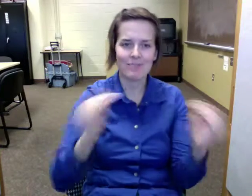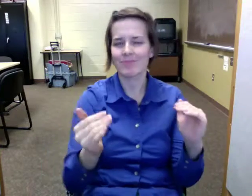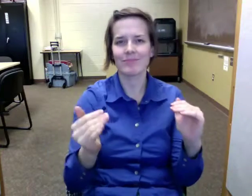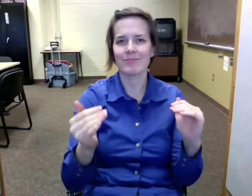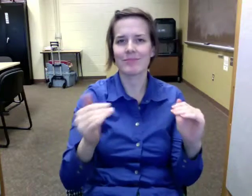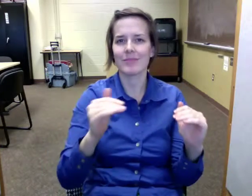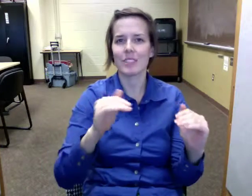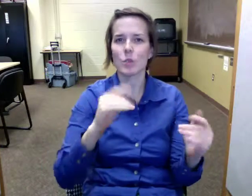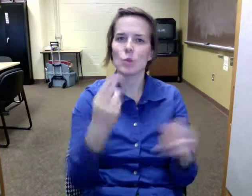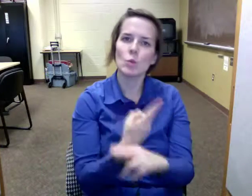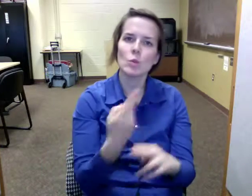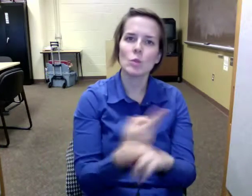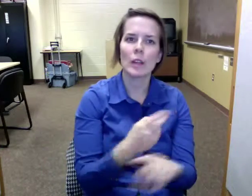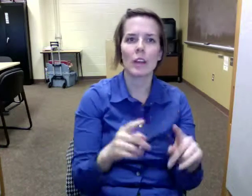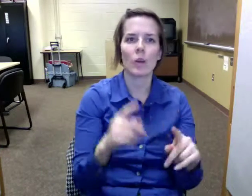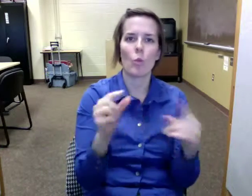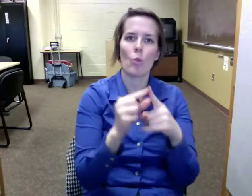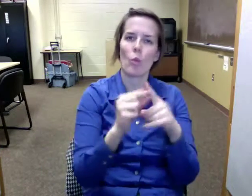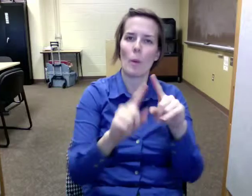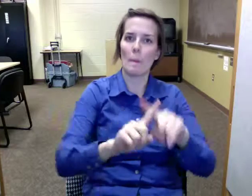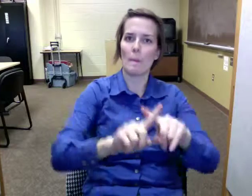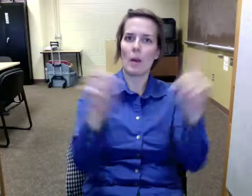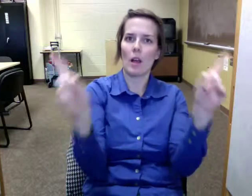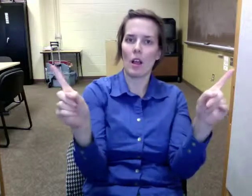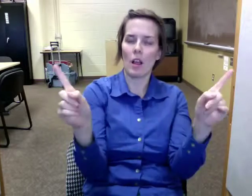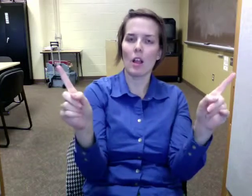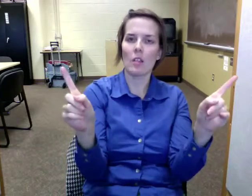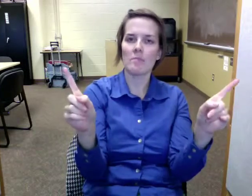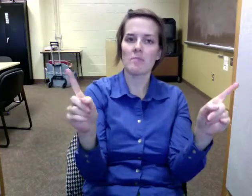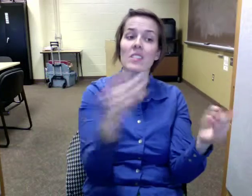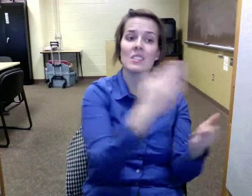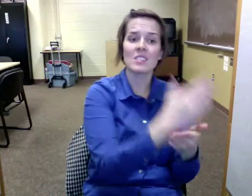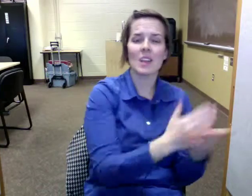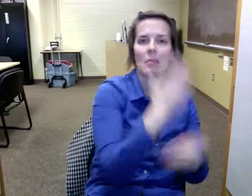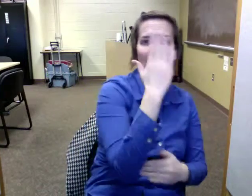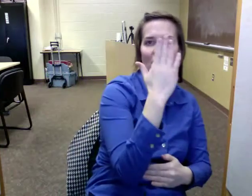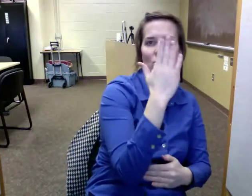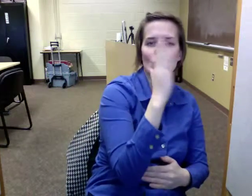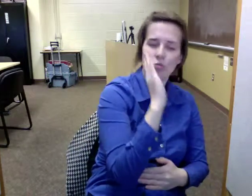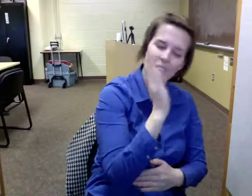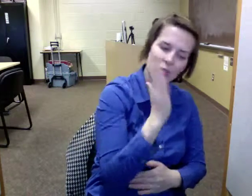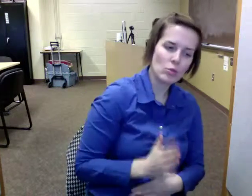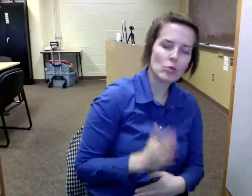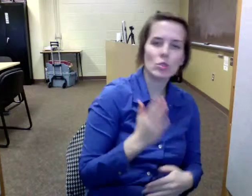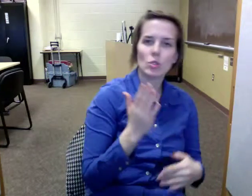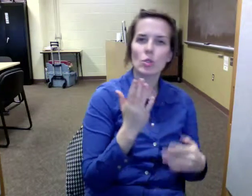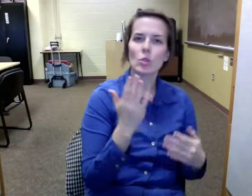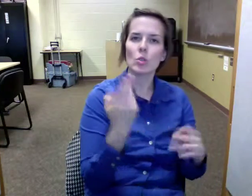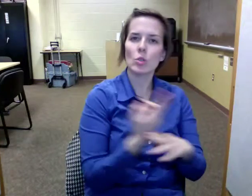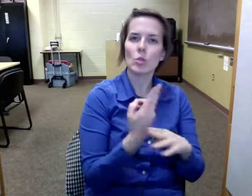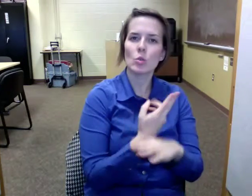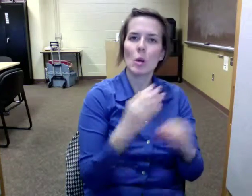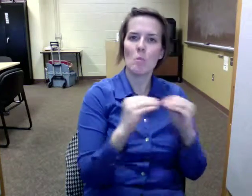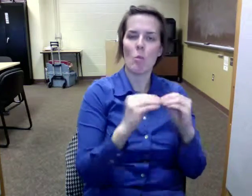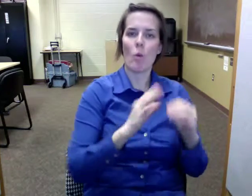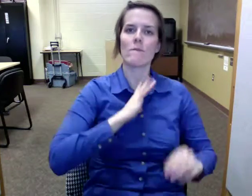lectures may use a more formal level of the language. Also, in lectures, one would expect to hear